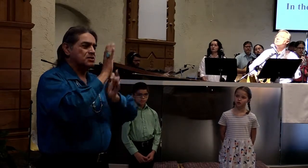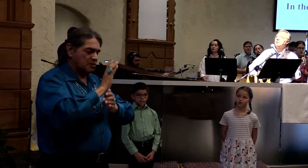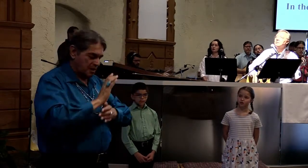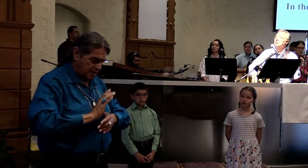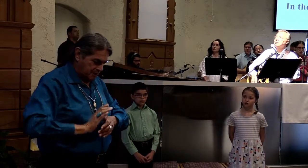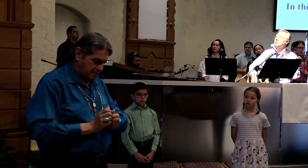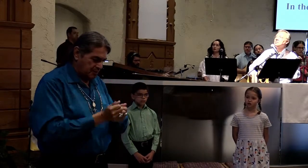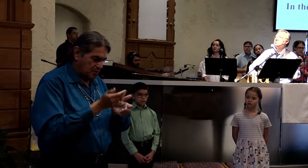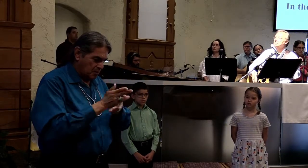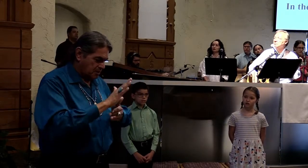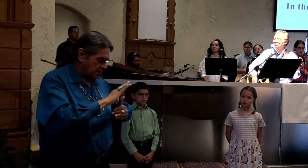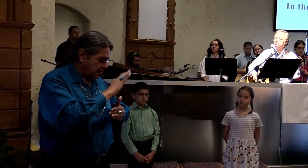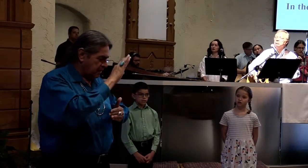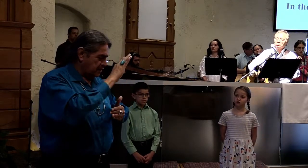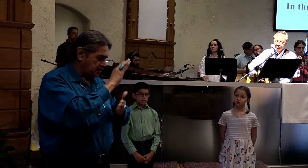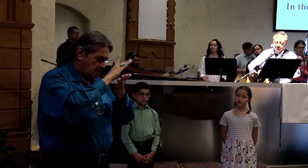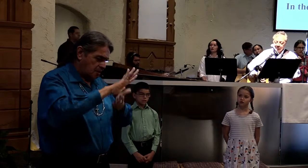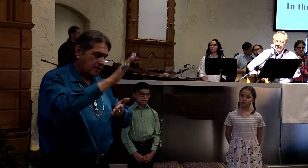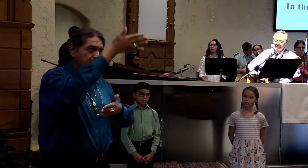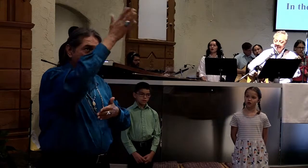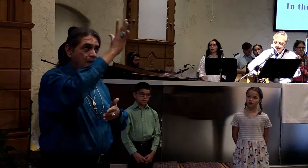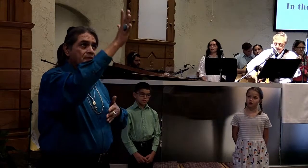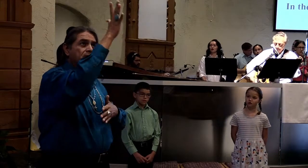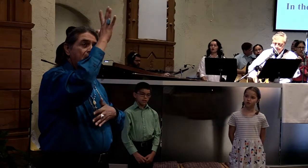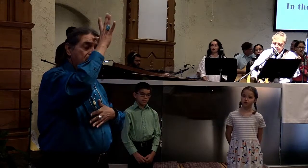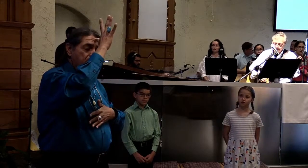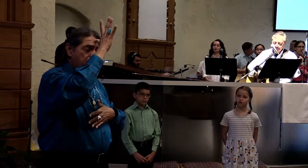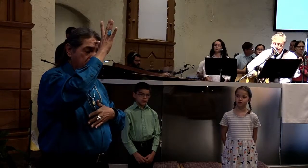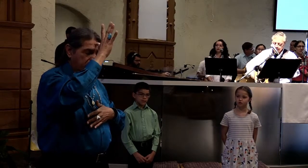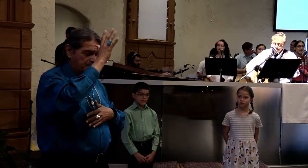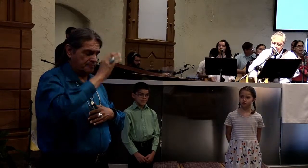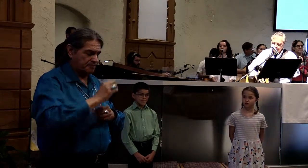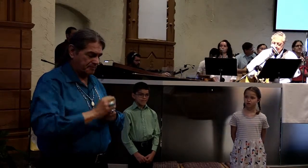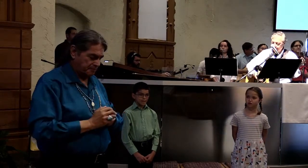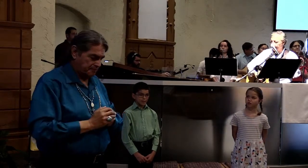Christ, with the Holy Spirit, in the glory of God the Father.